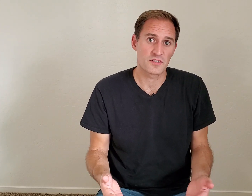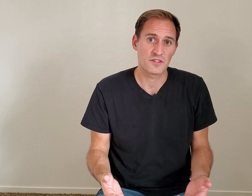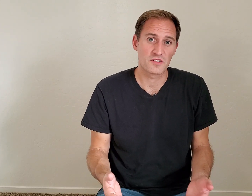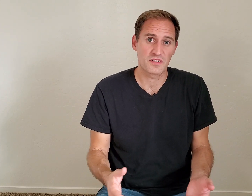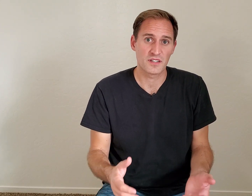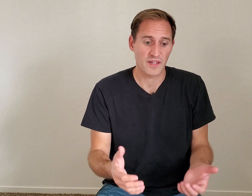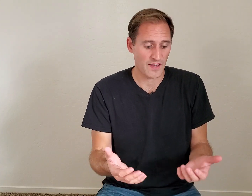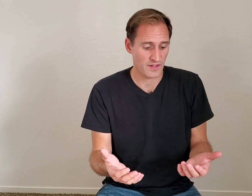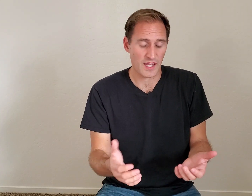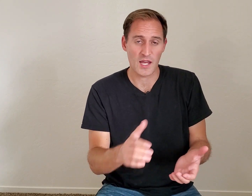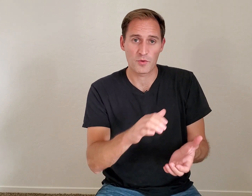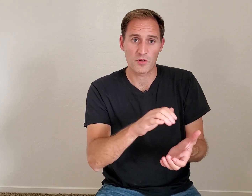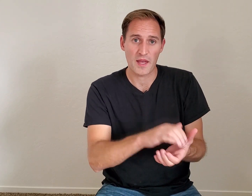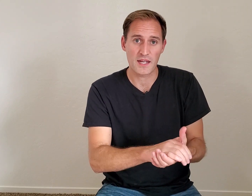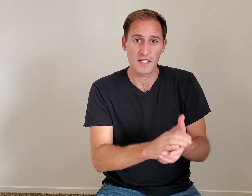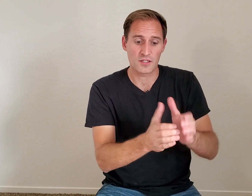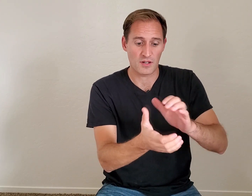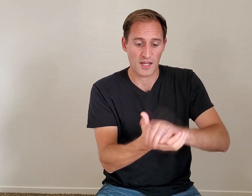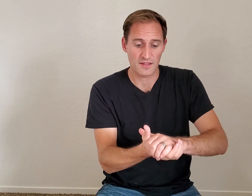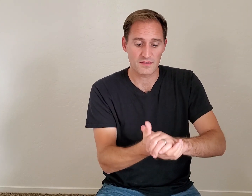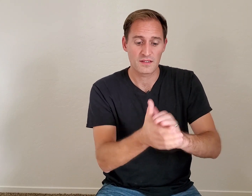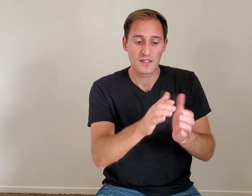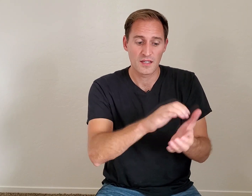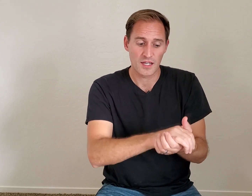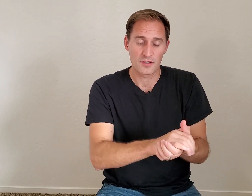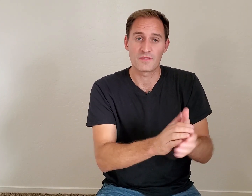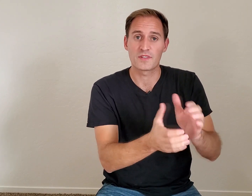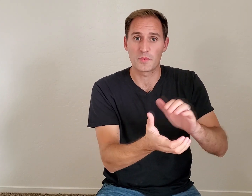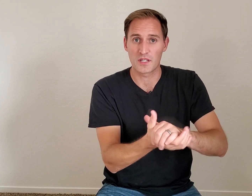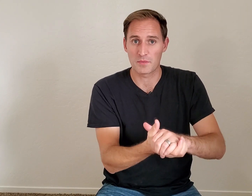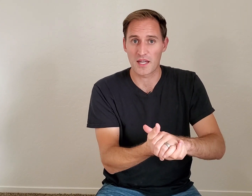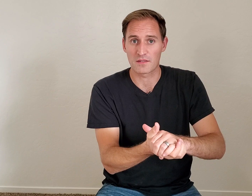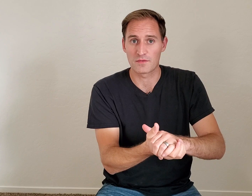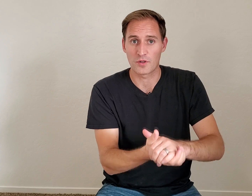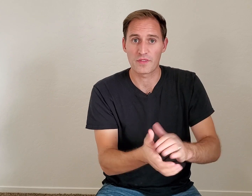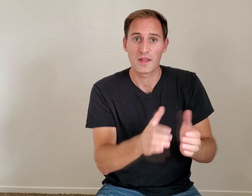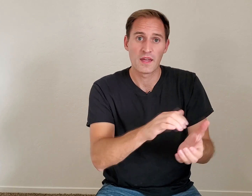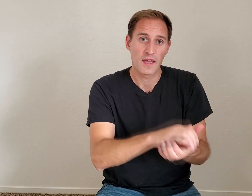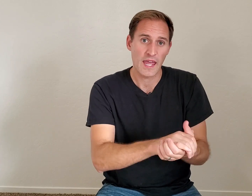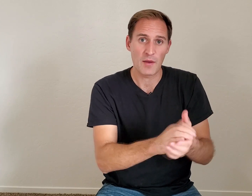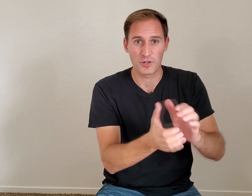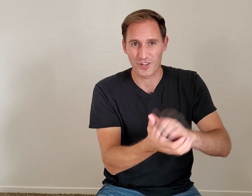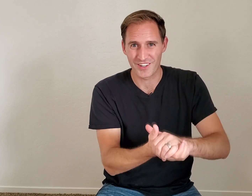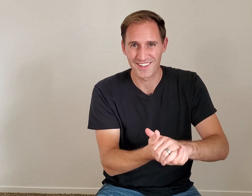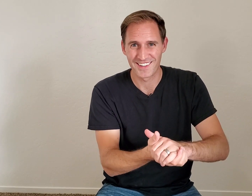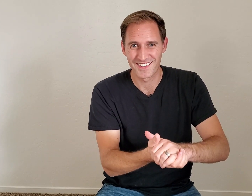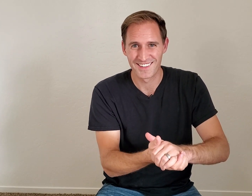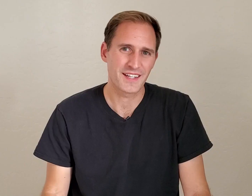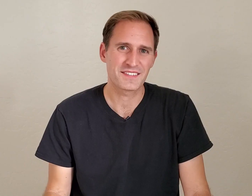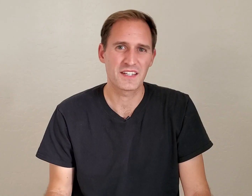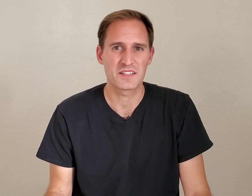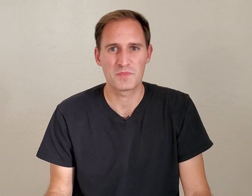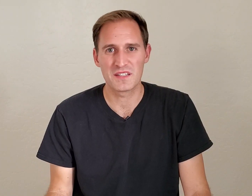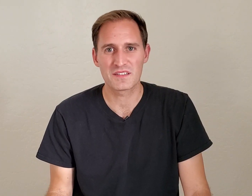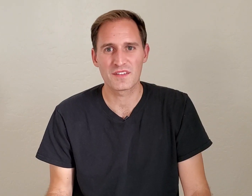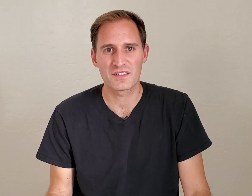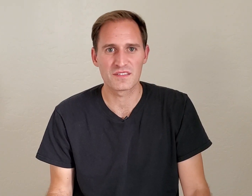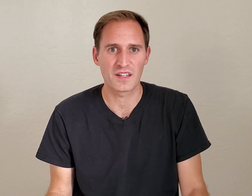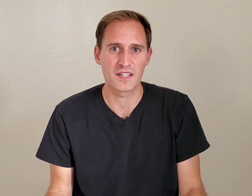picture yourself having a hamburger patty in your hands and you're flipping it back and forth. Hamburger. The next sign is pizza. This is signed